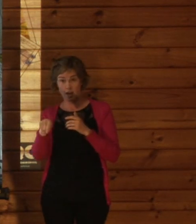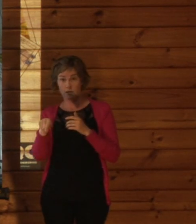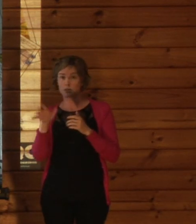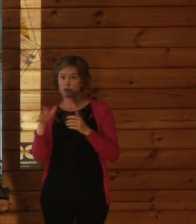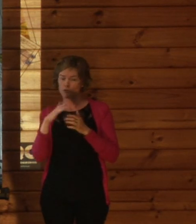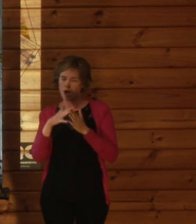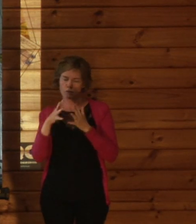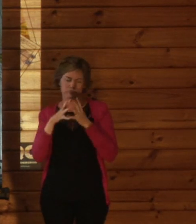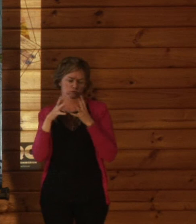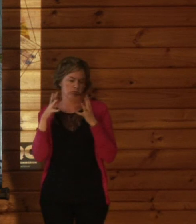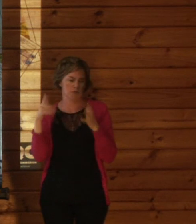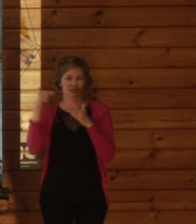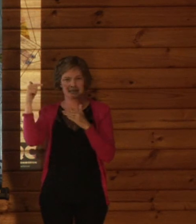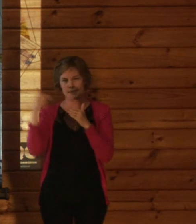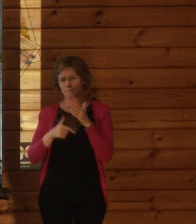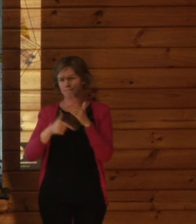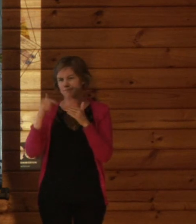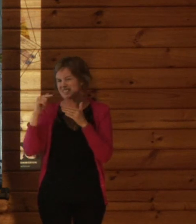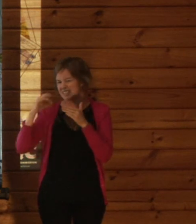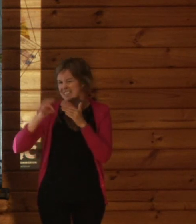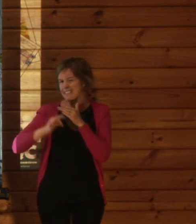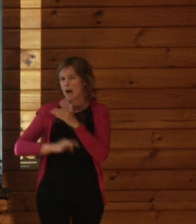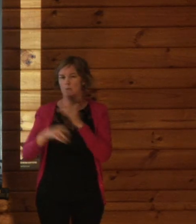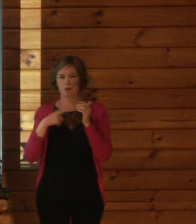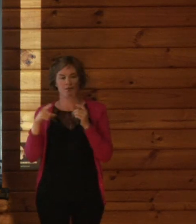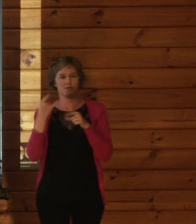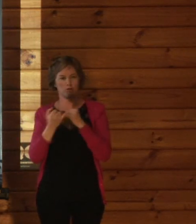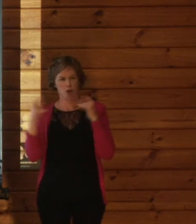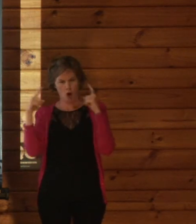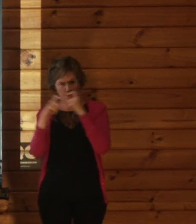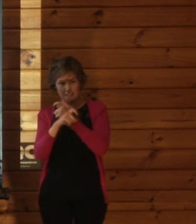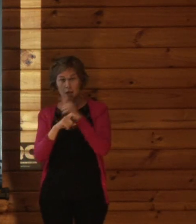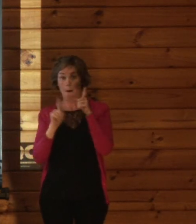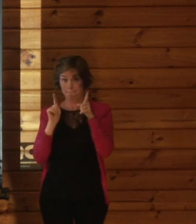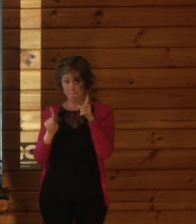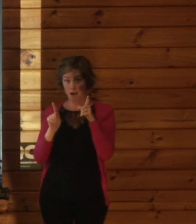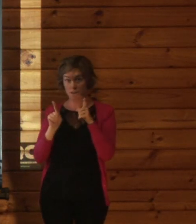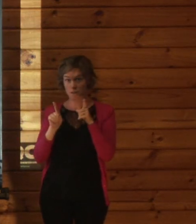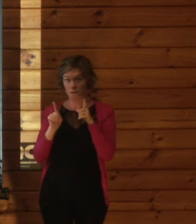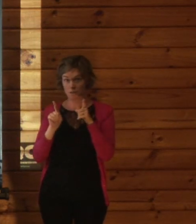quite complex. But that sort of ignores the fact that you can have